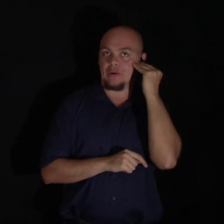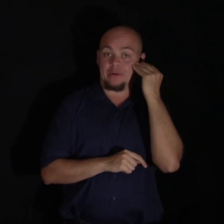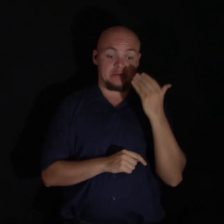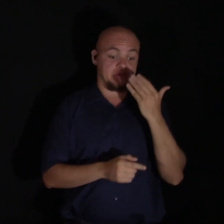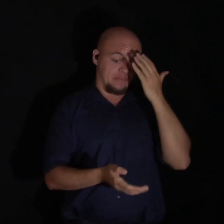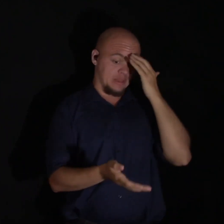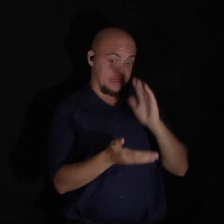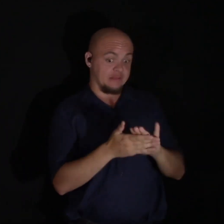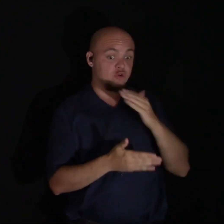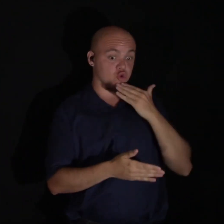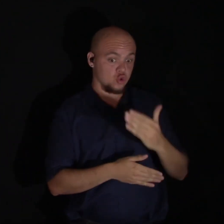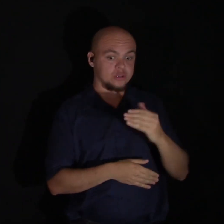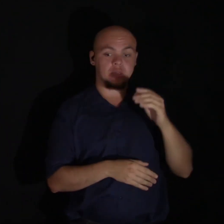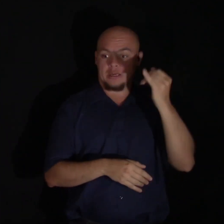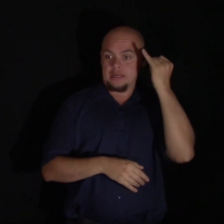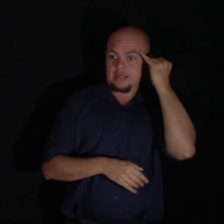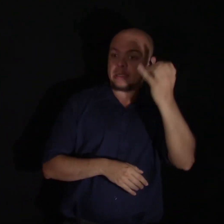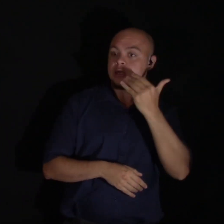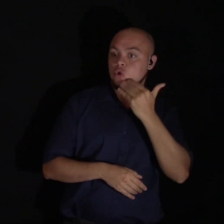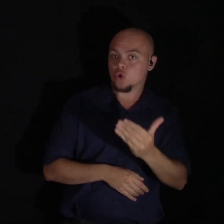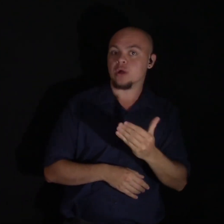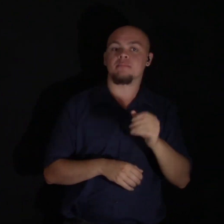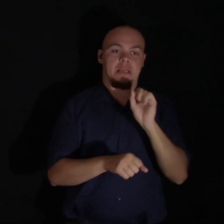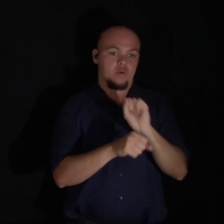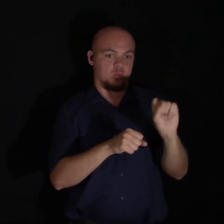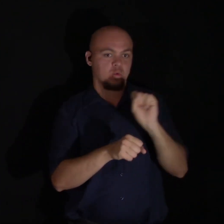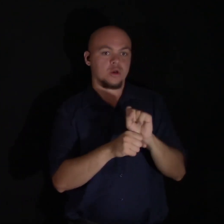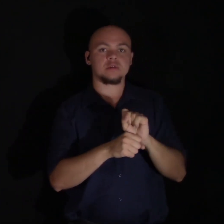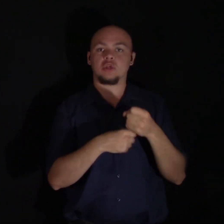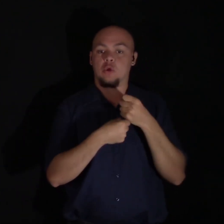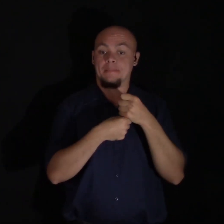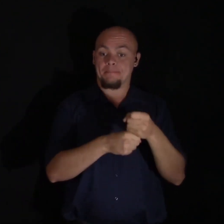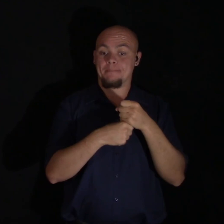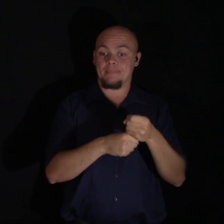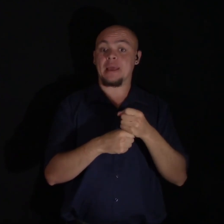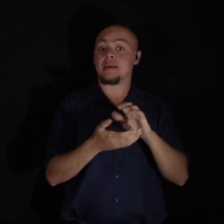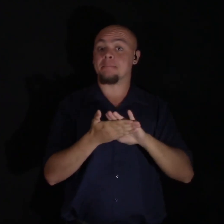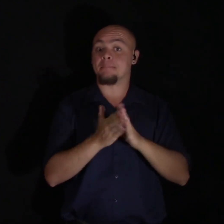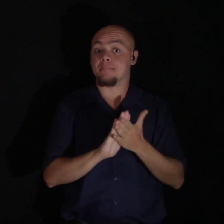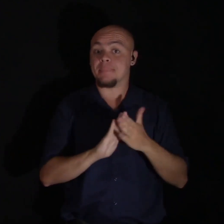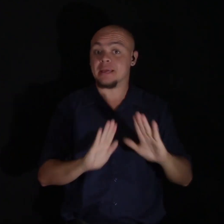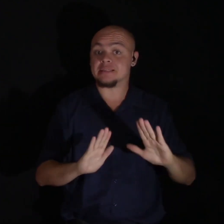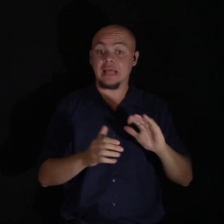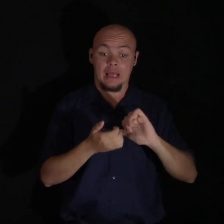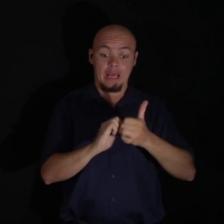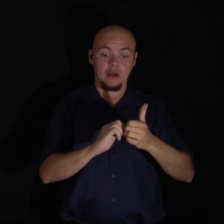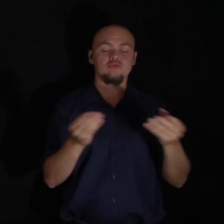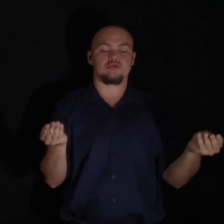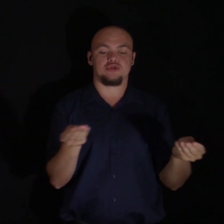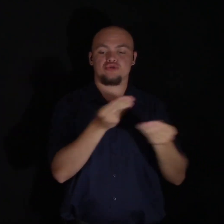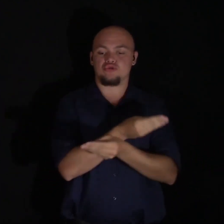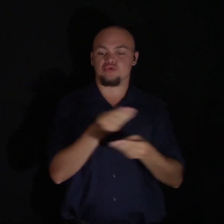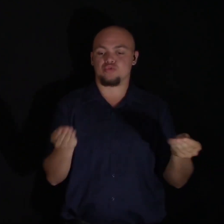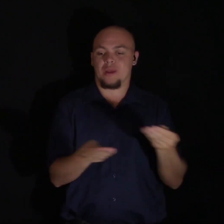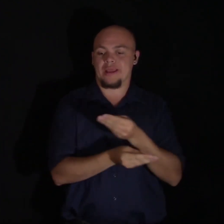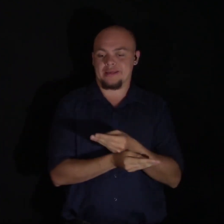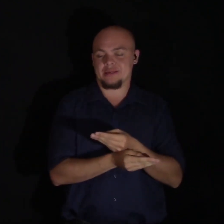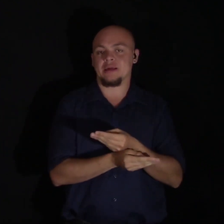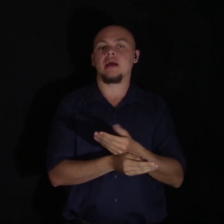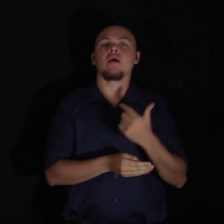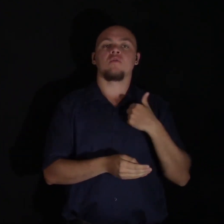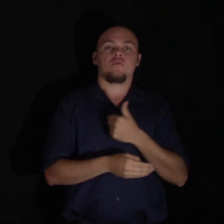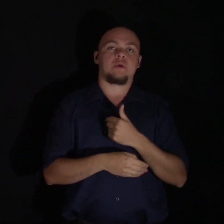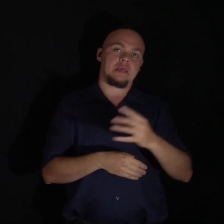belief, an idea, it works. You can manufacture peace through trade. If we are persistent, if we are creative, if